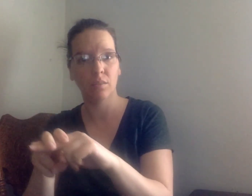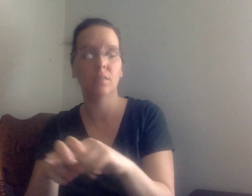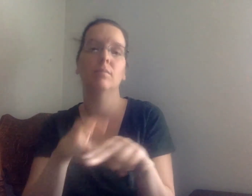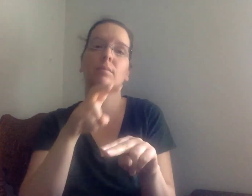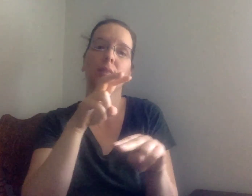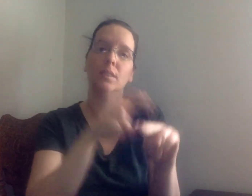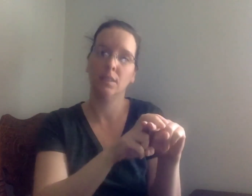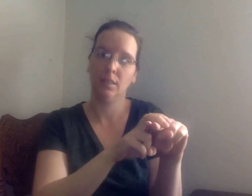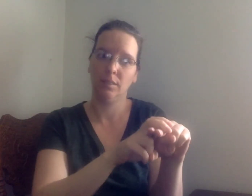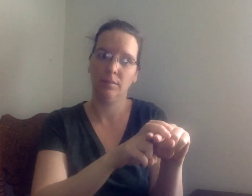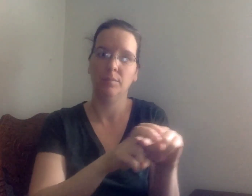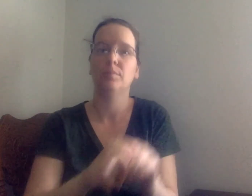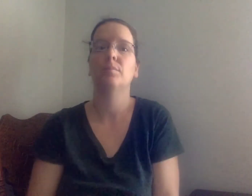Chair, sit.